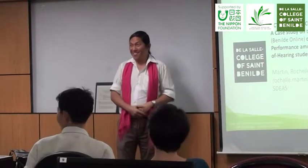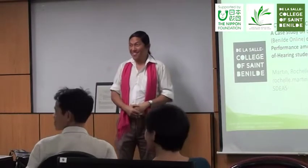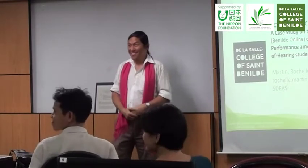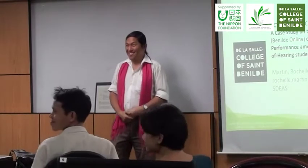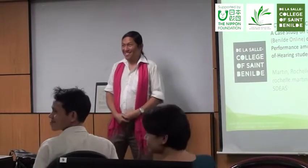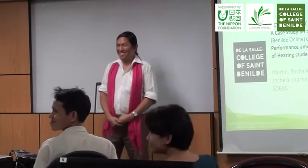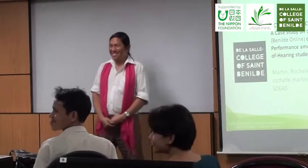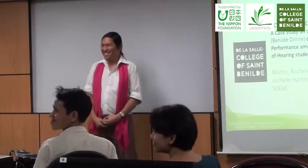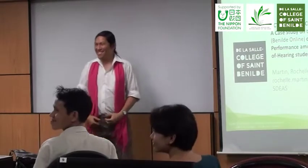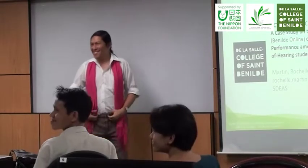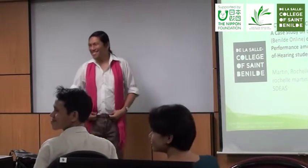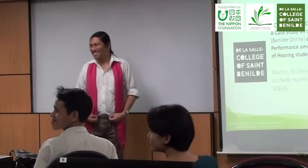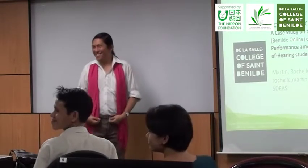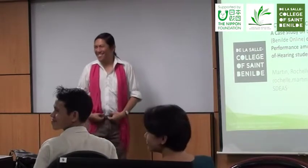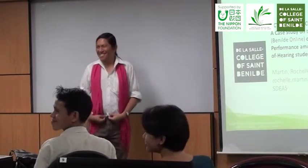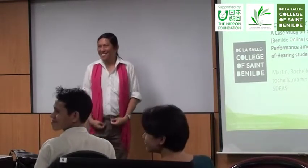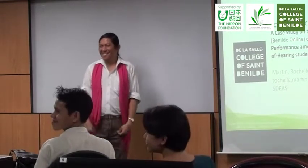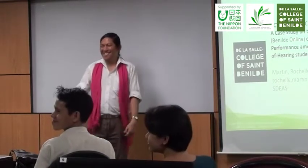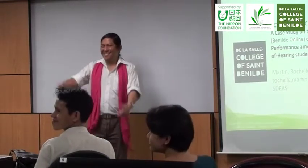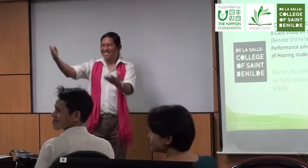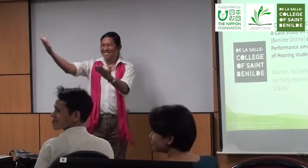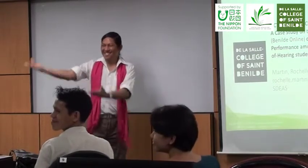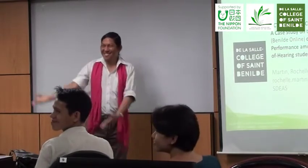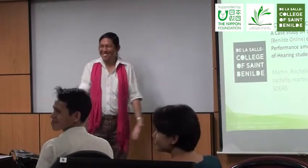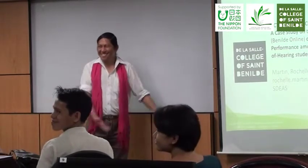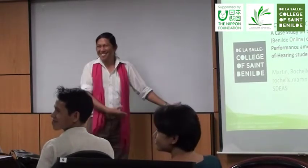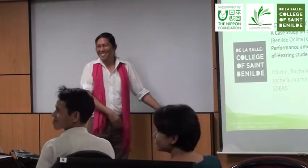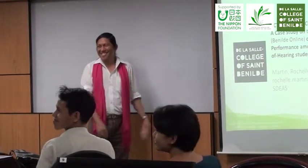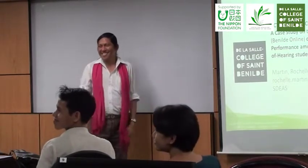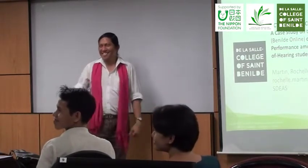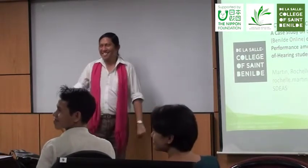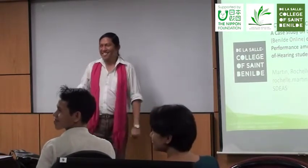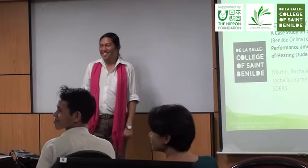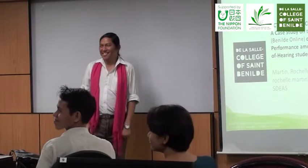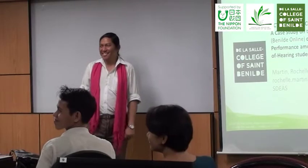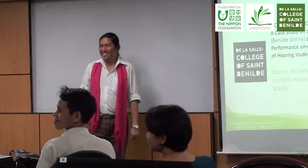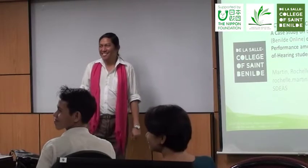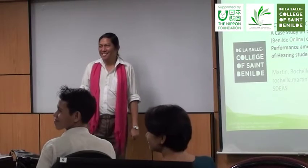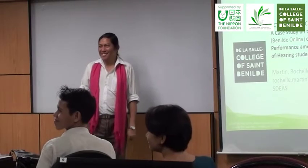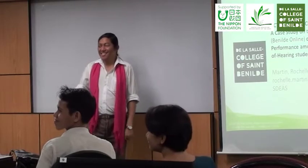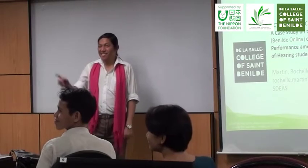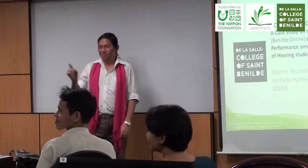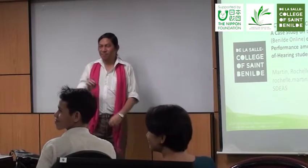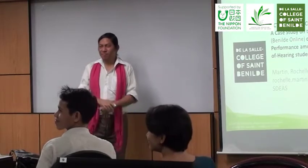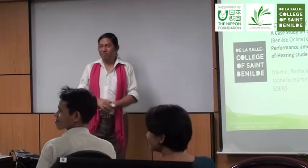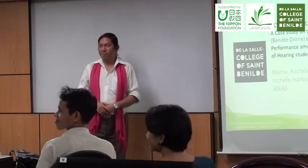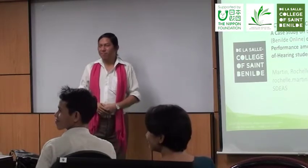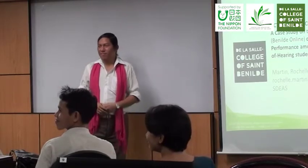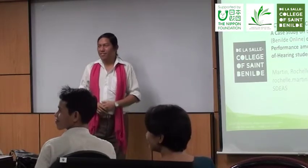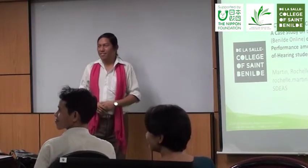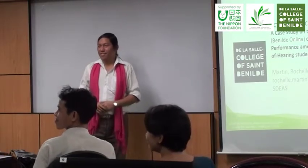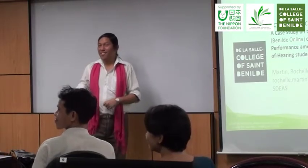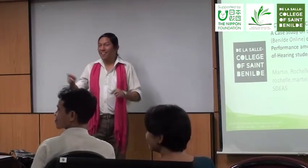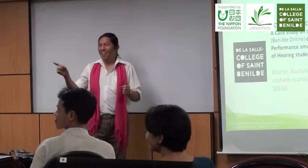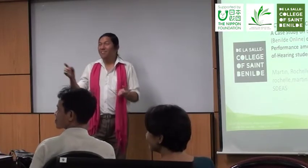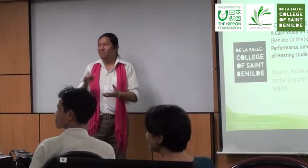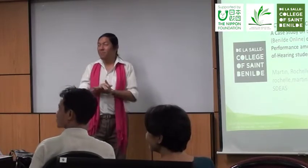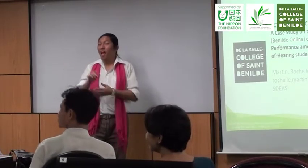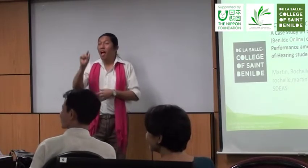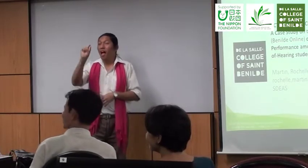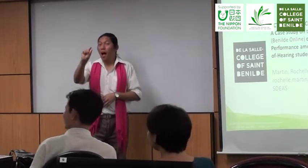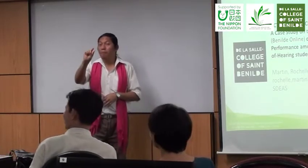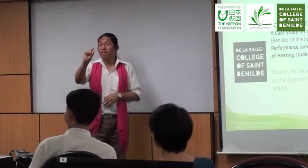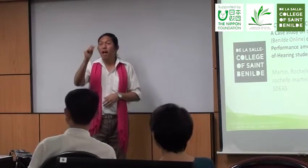The staff should be using at the So set. you could introduce yourself. You could sign for yourself.